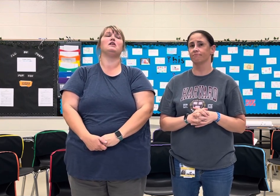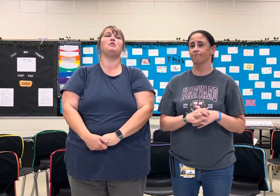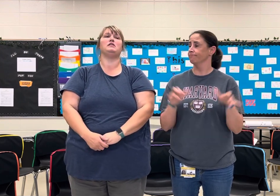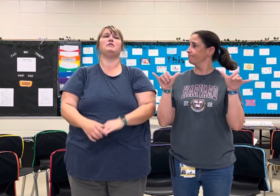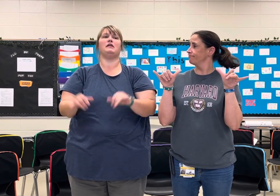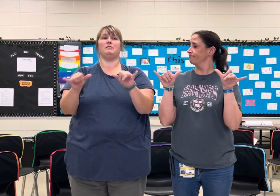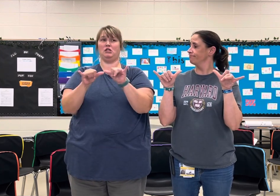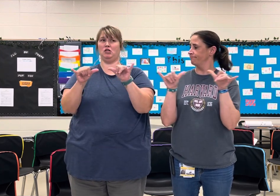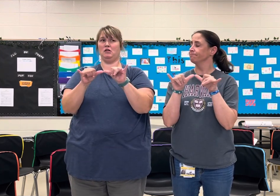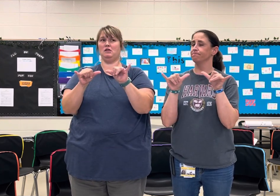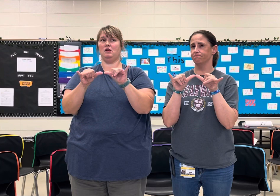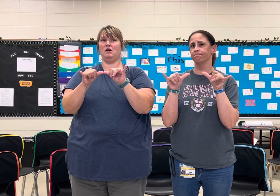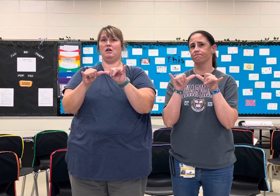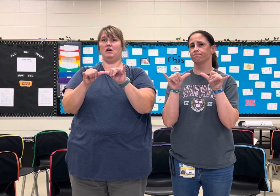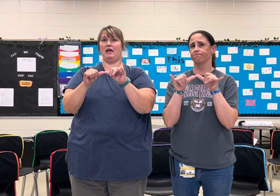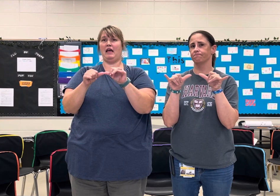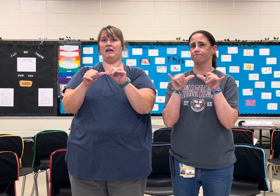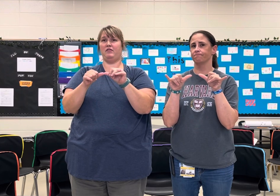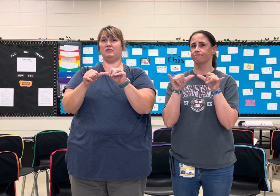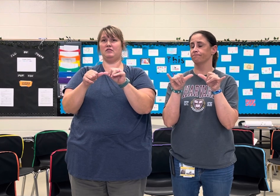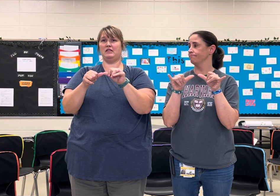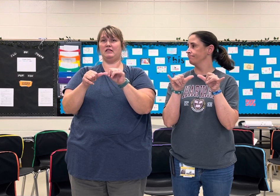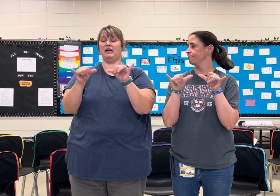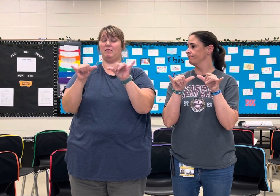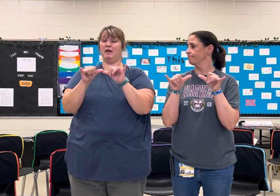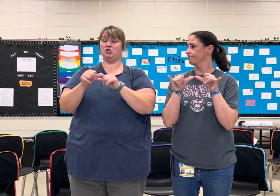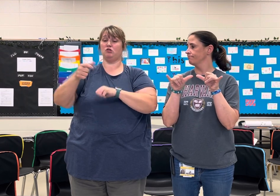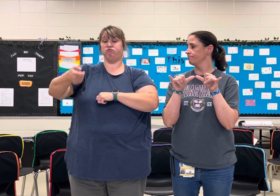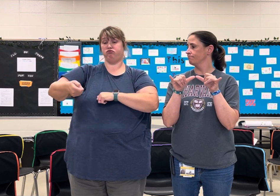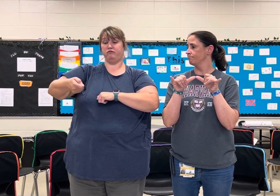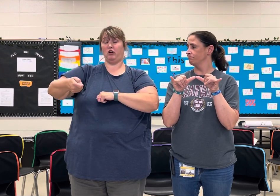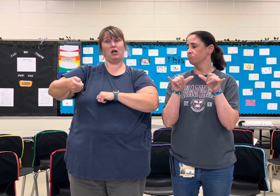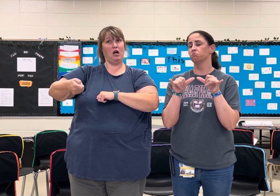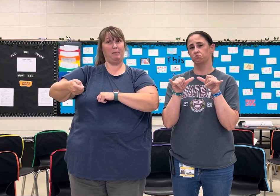we doing measure? And I've also seen like measure for a cup.